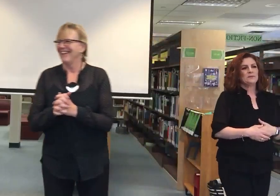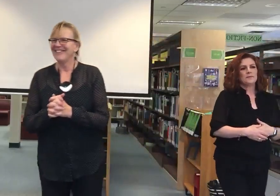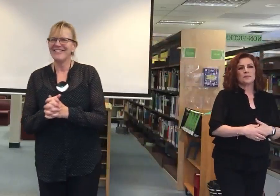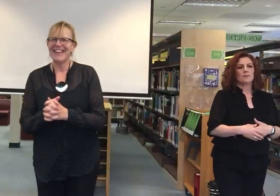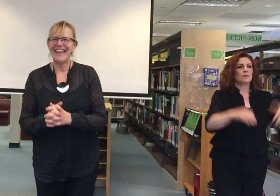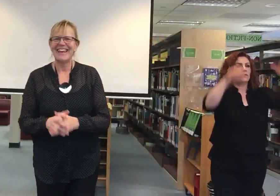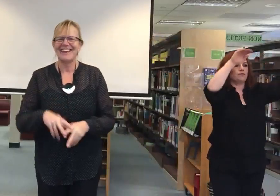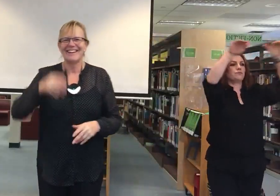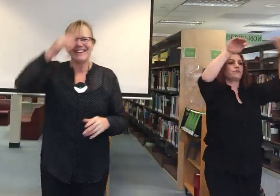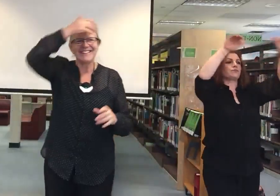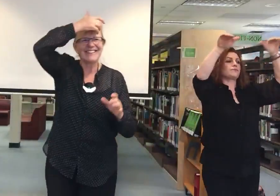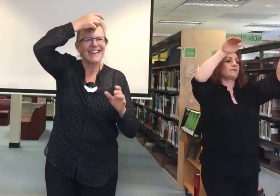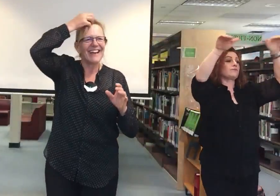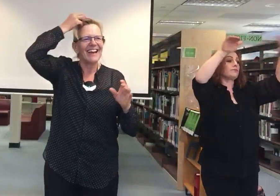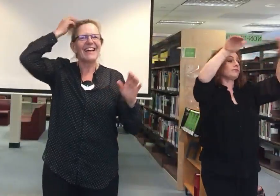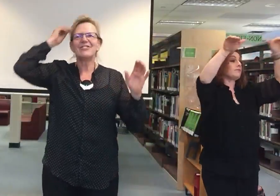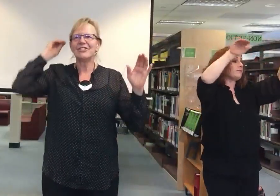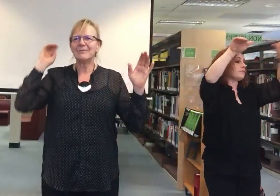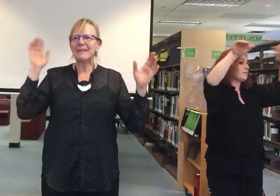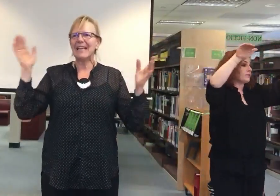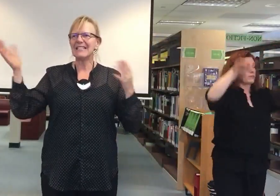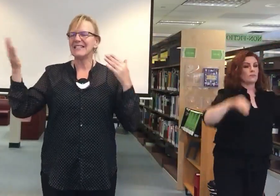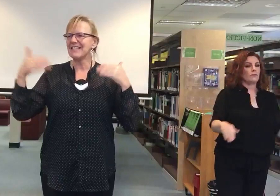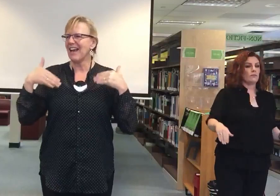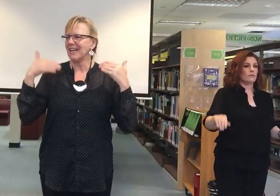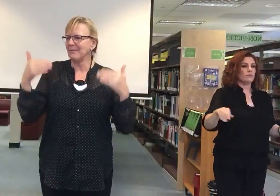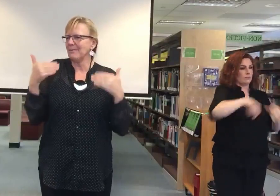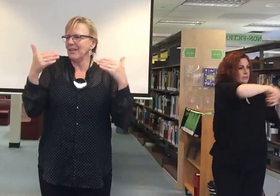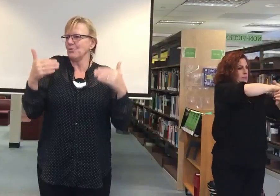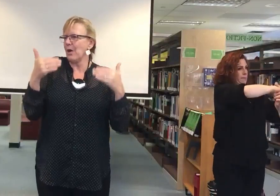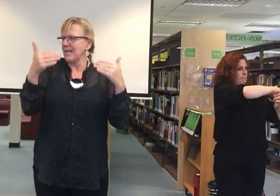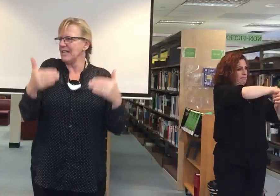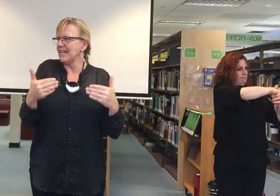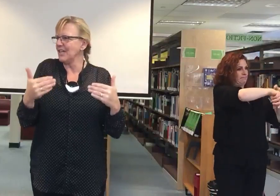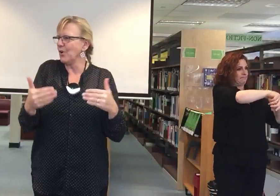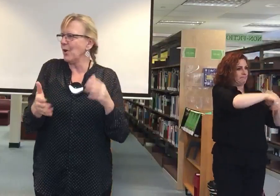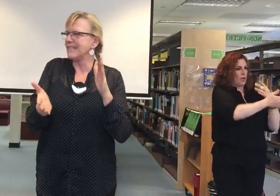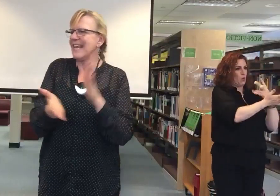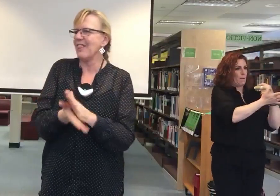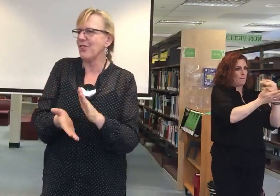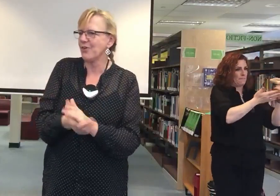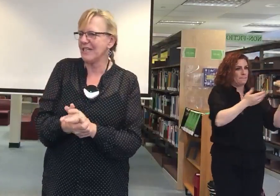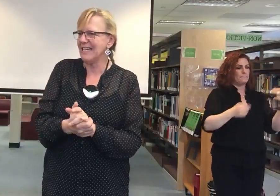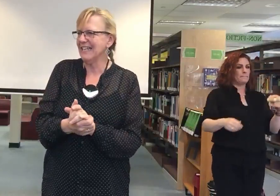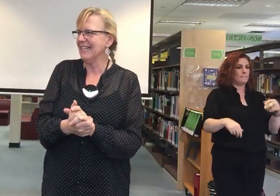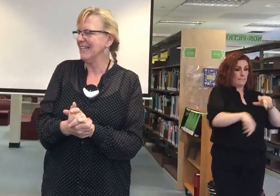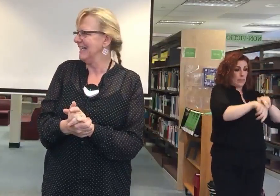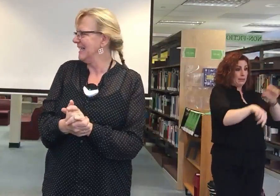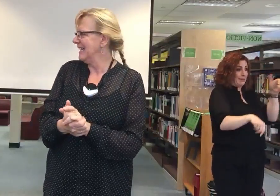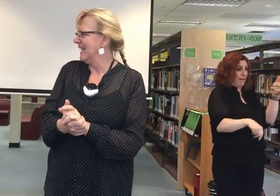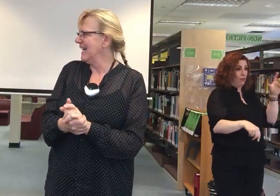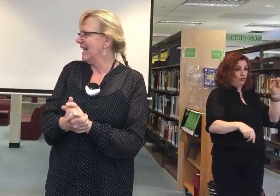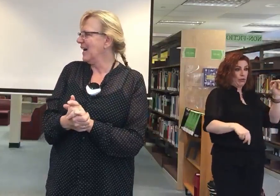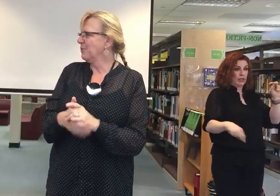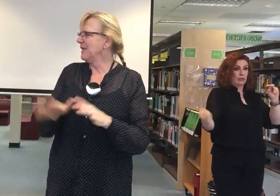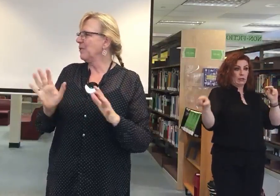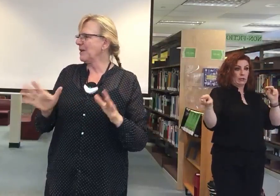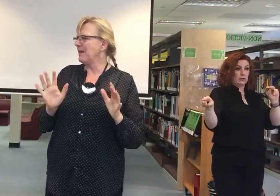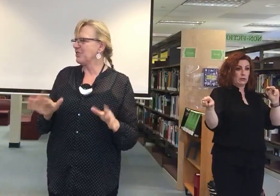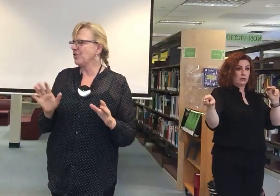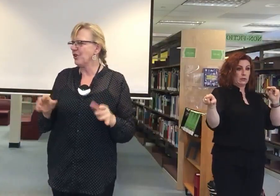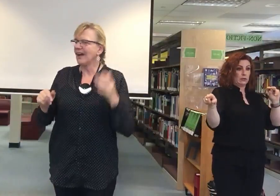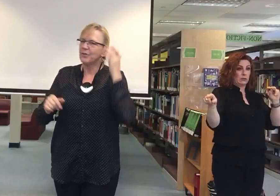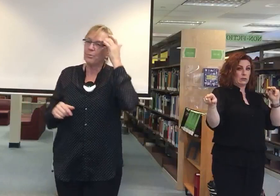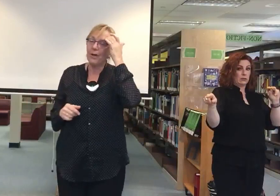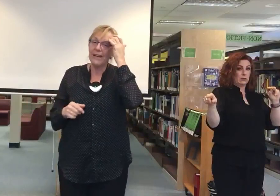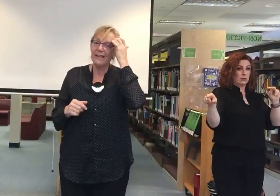get. Okay. I'm just, because the time is running and I know at 10:30, I really want to